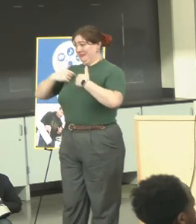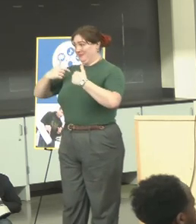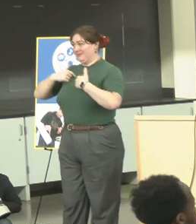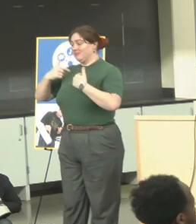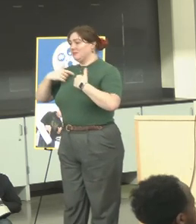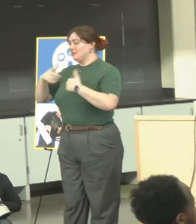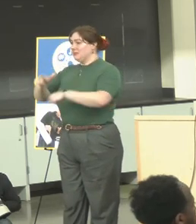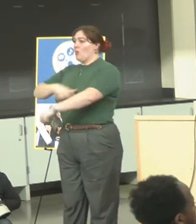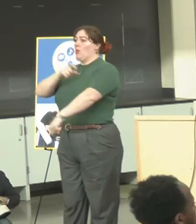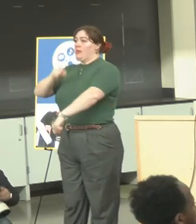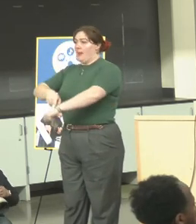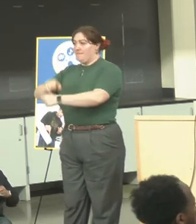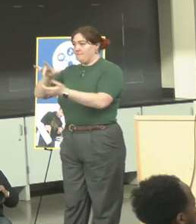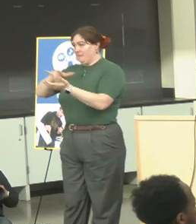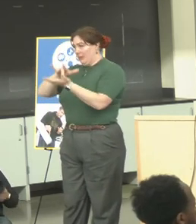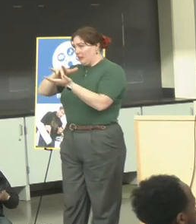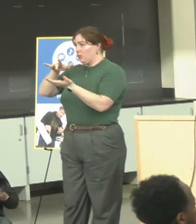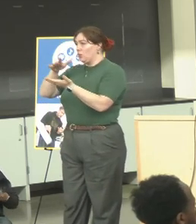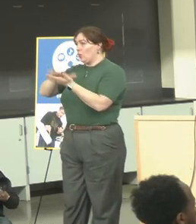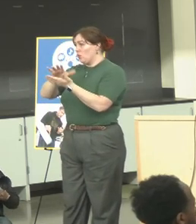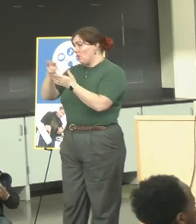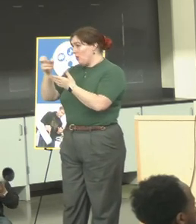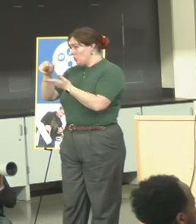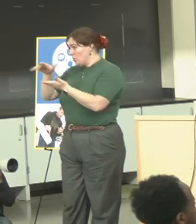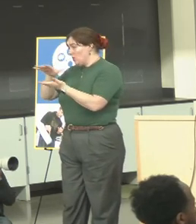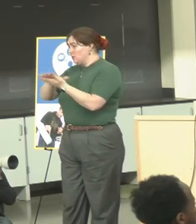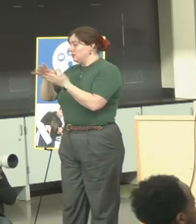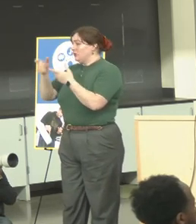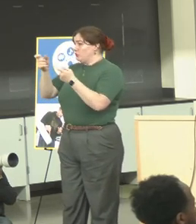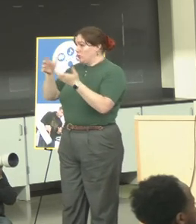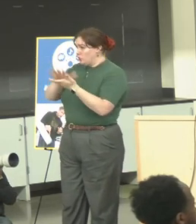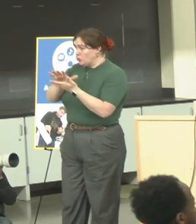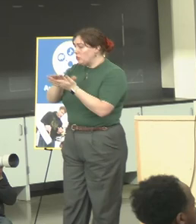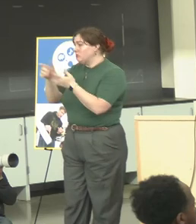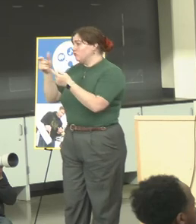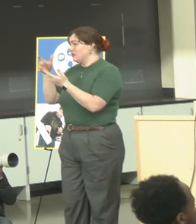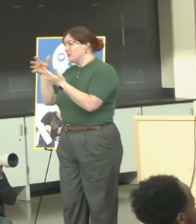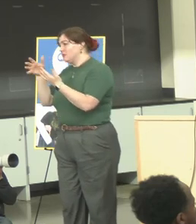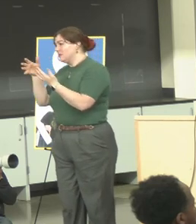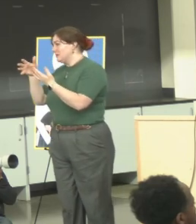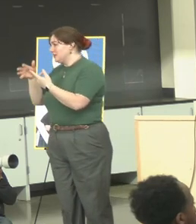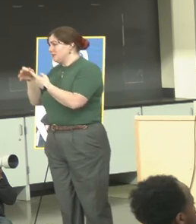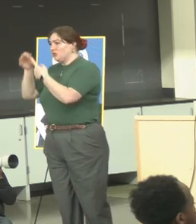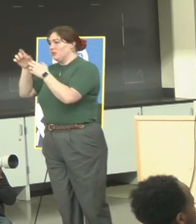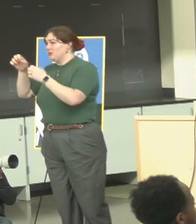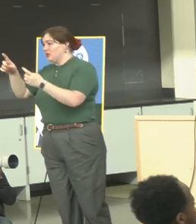high school principal, director of schools, and also director of special education in Seattle Public Schools.